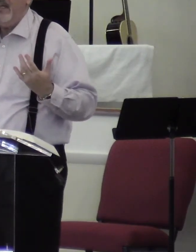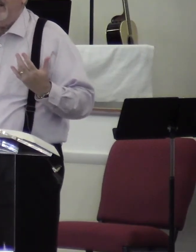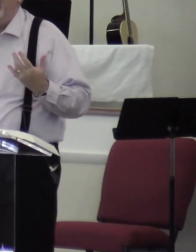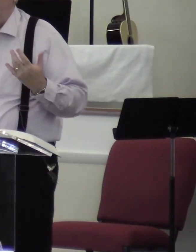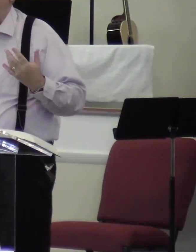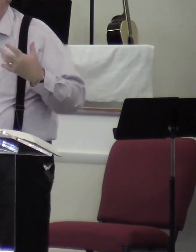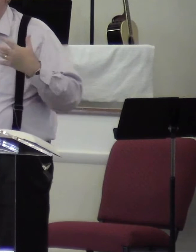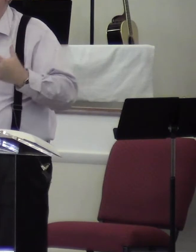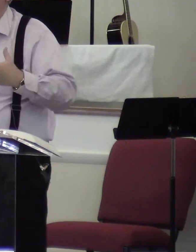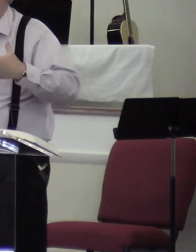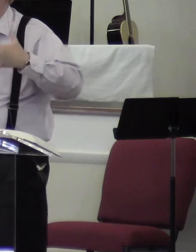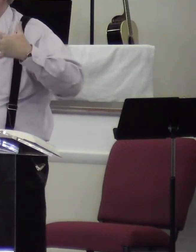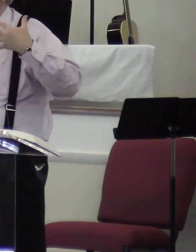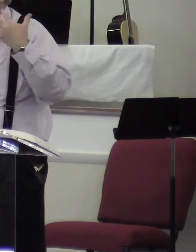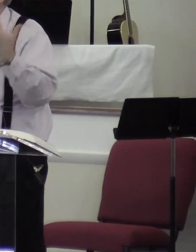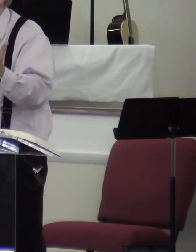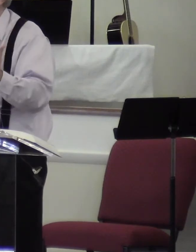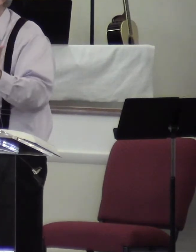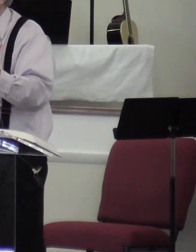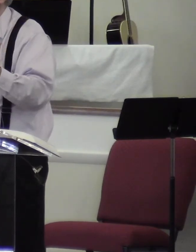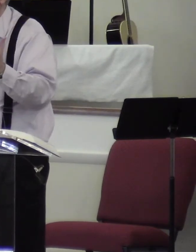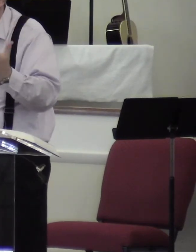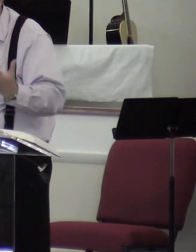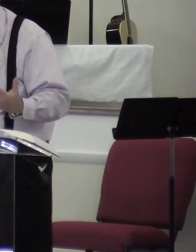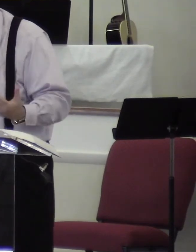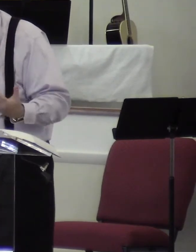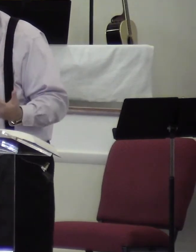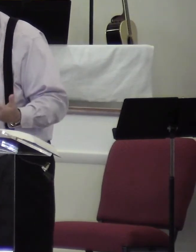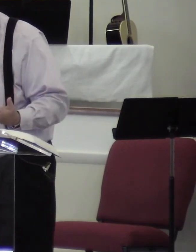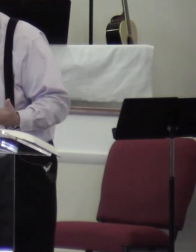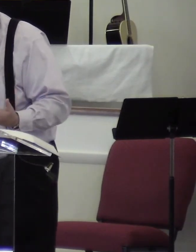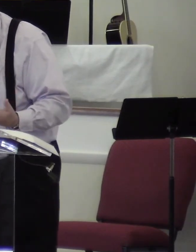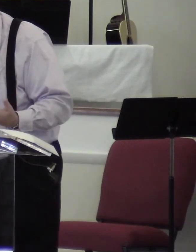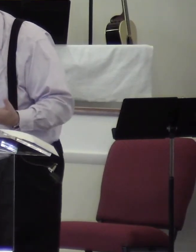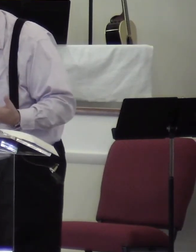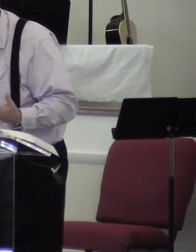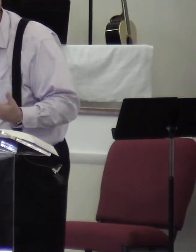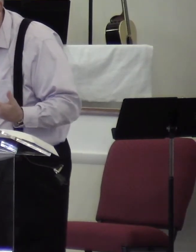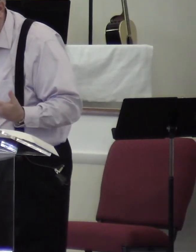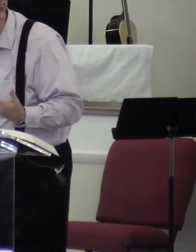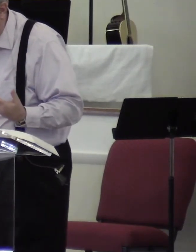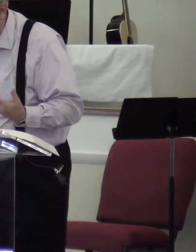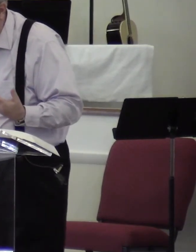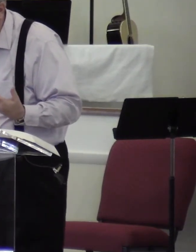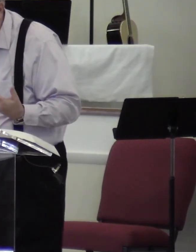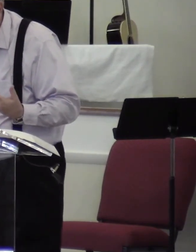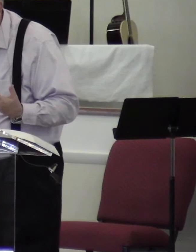Christ. They've been given the power to do what God has called us to do.